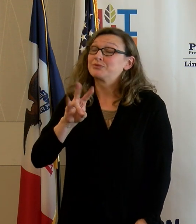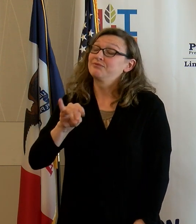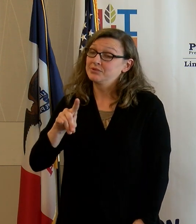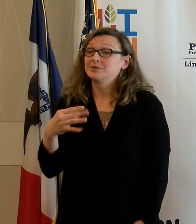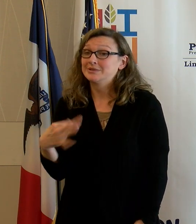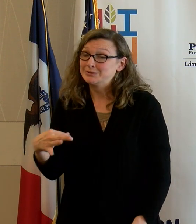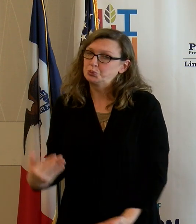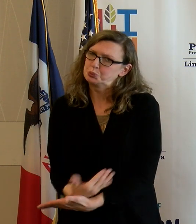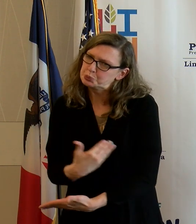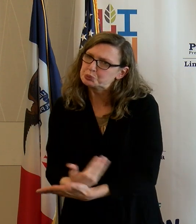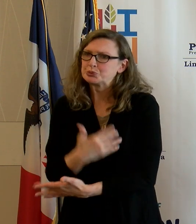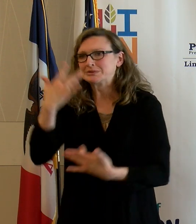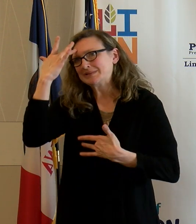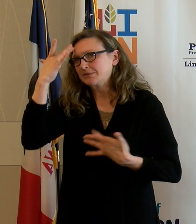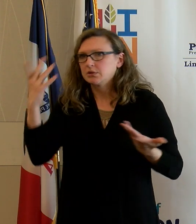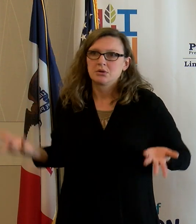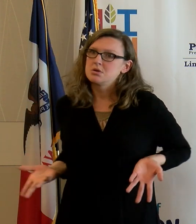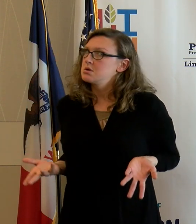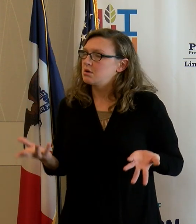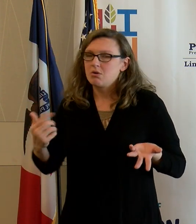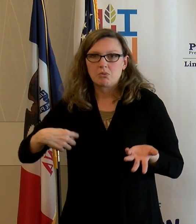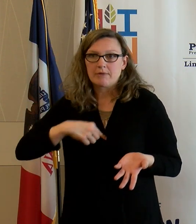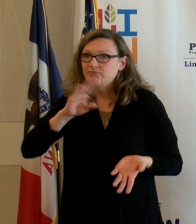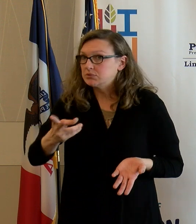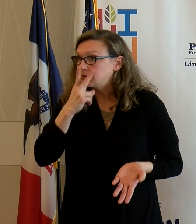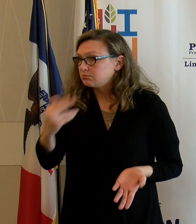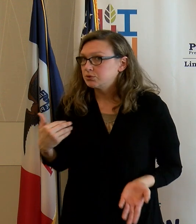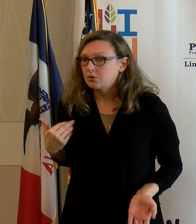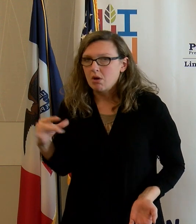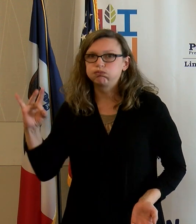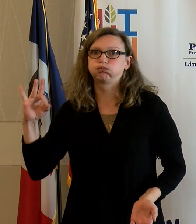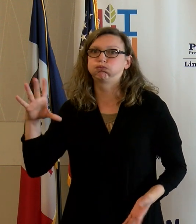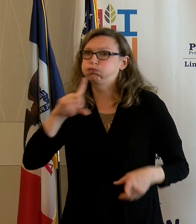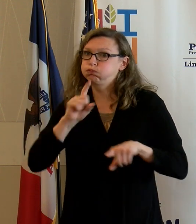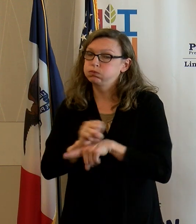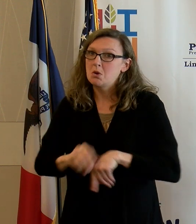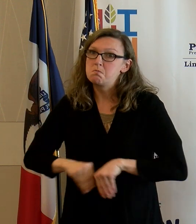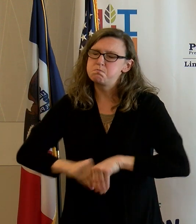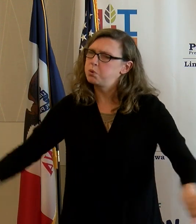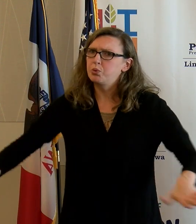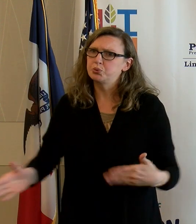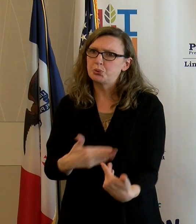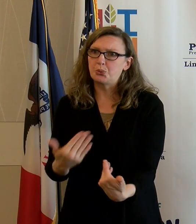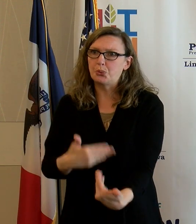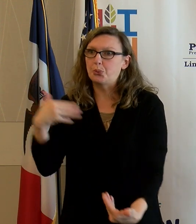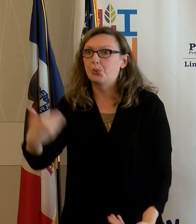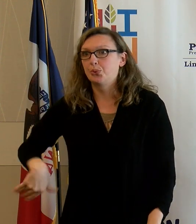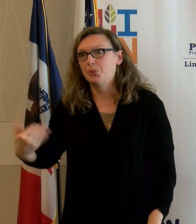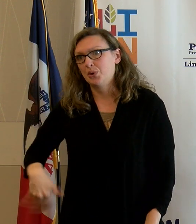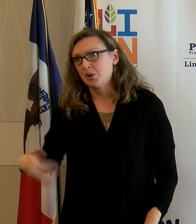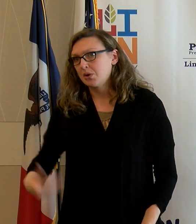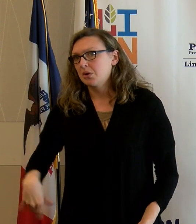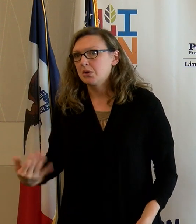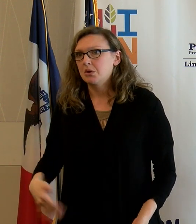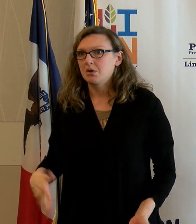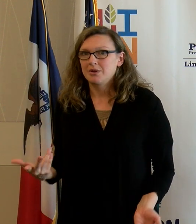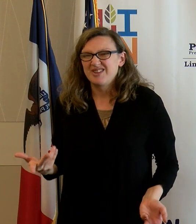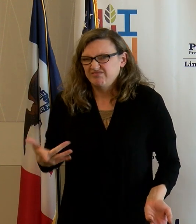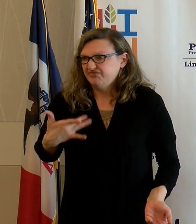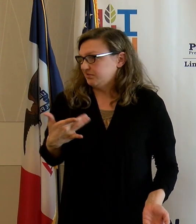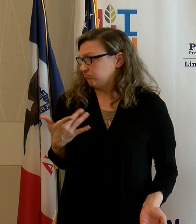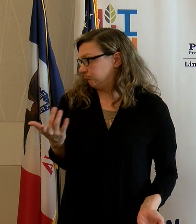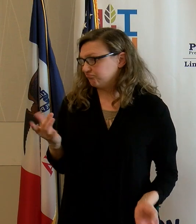vary from person to person, and that's why we're saying no matter how mild your illness is, stay